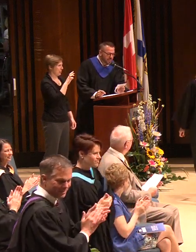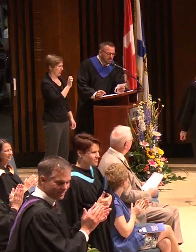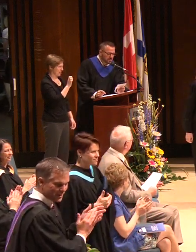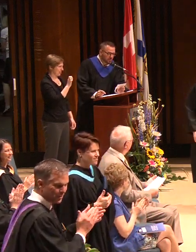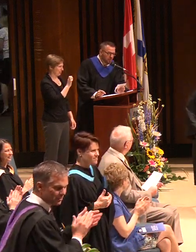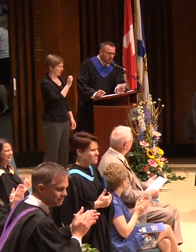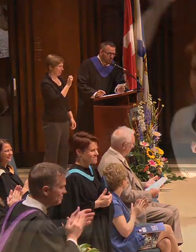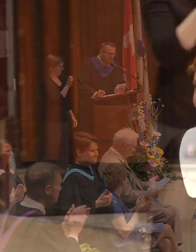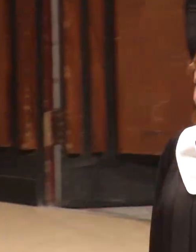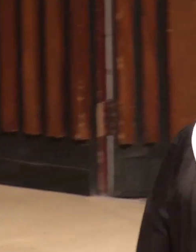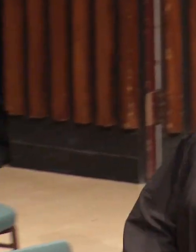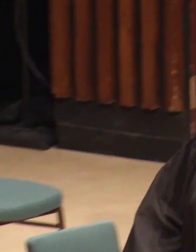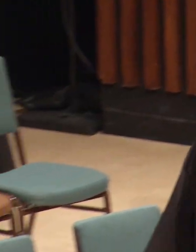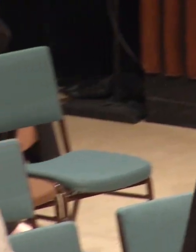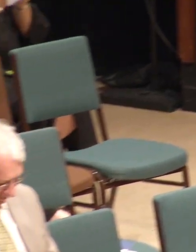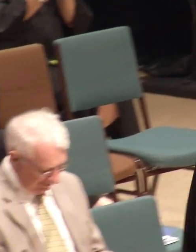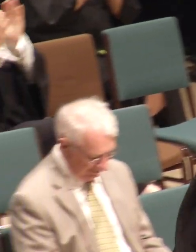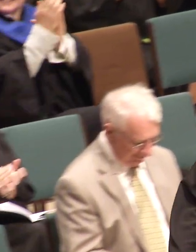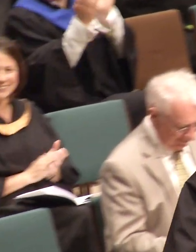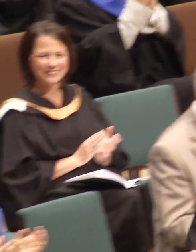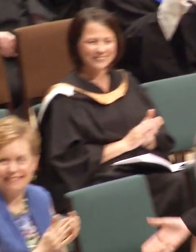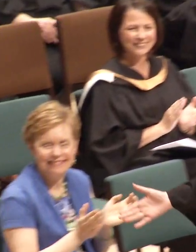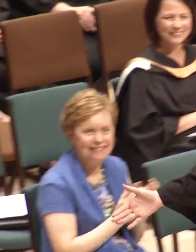Sarah Densmore with honors.